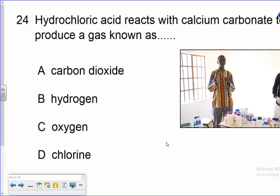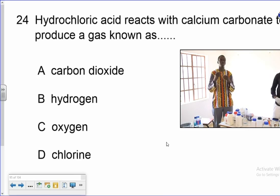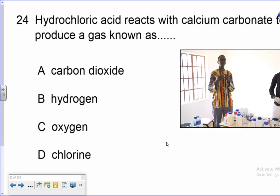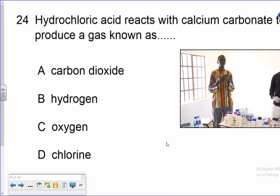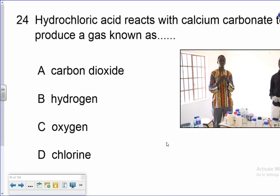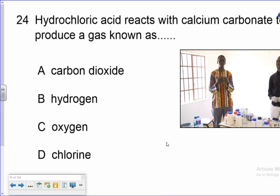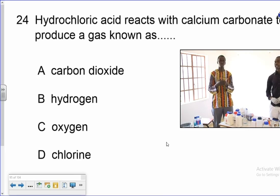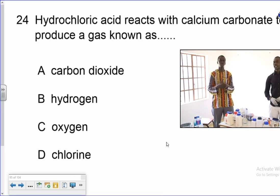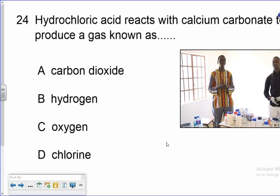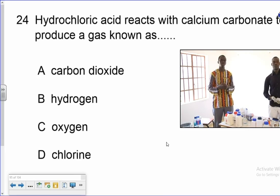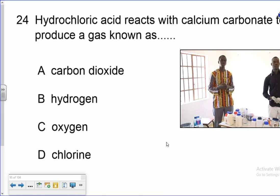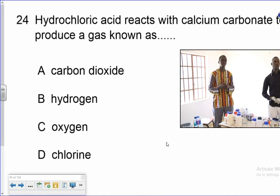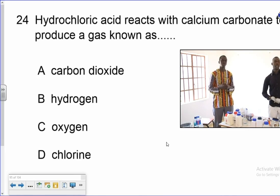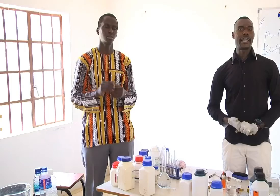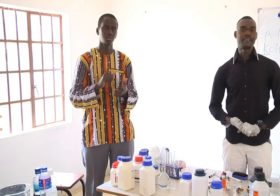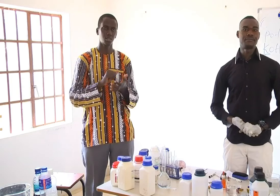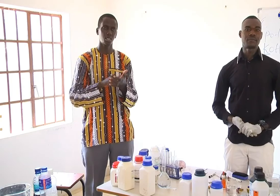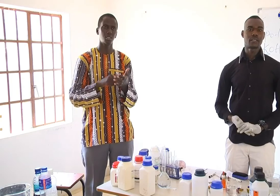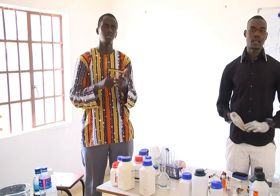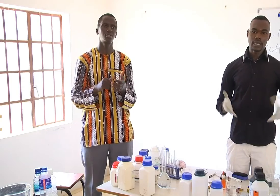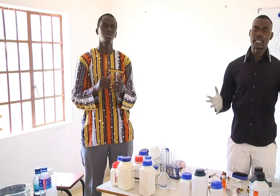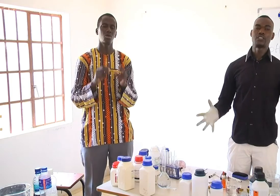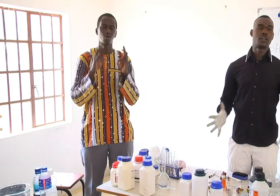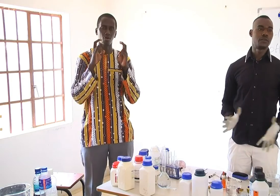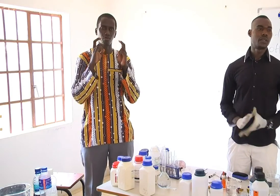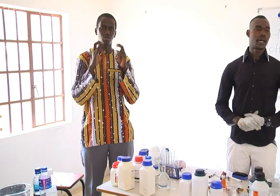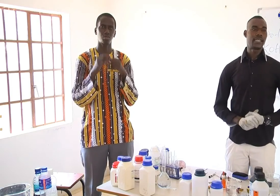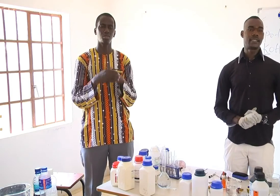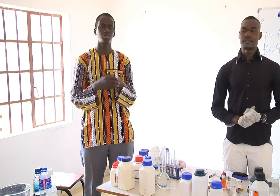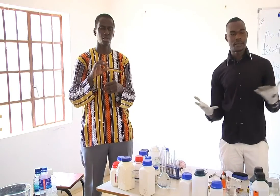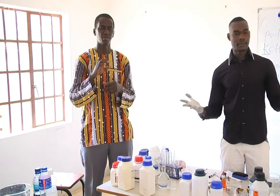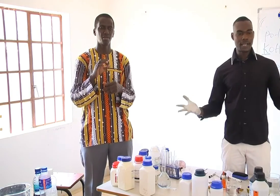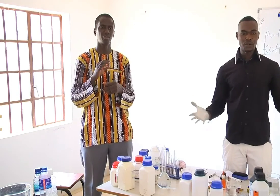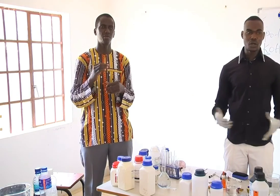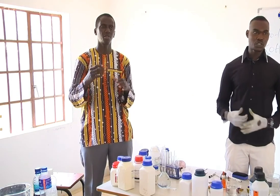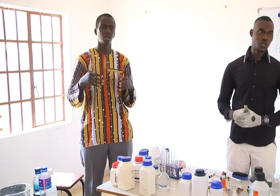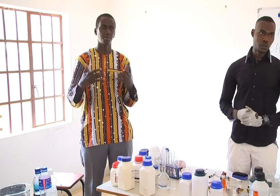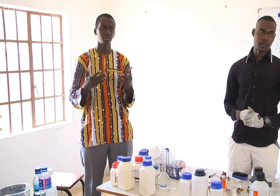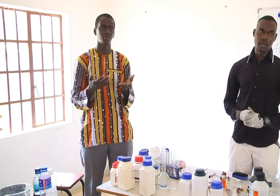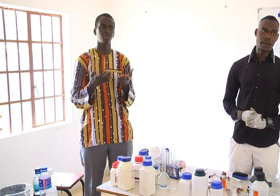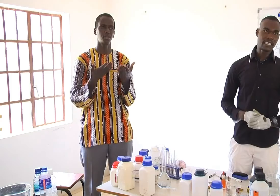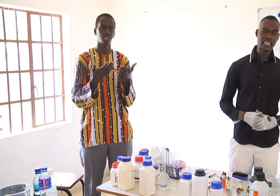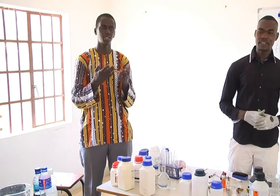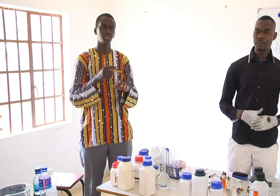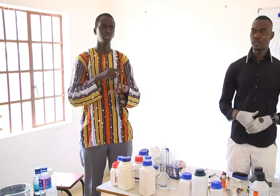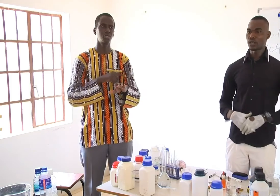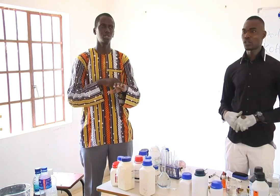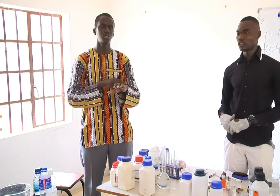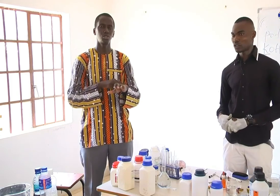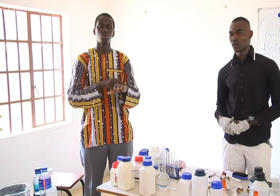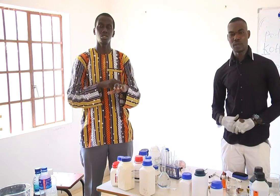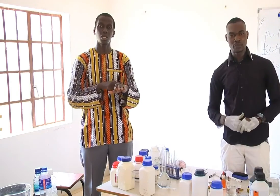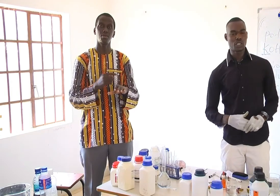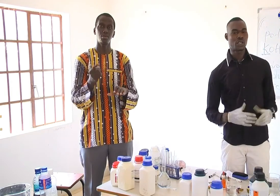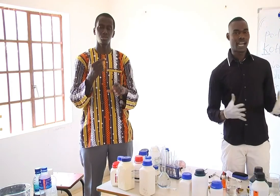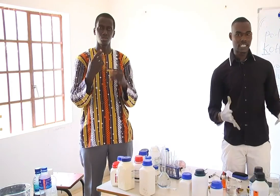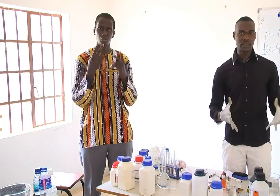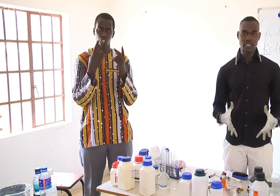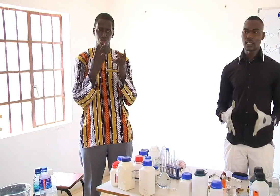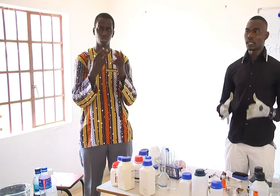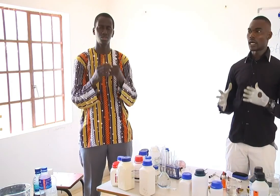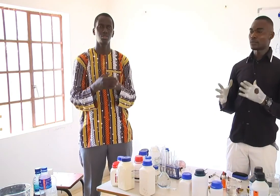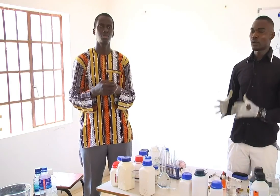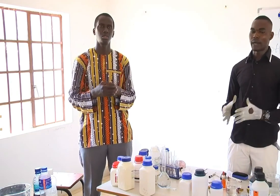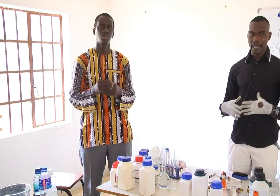for today. I thank you all for your kind attention. And remind you also about the safety precautions. Always wash your hands